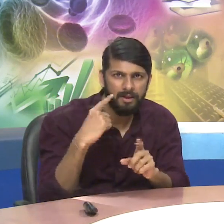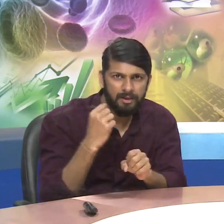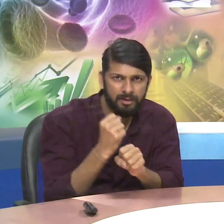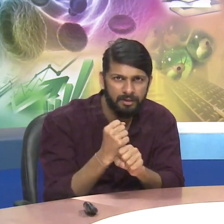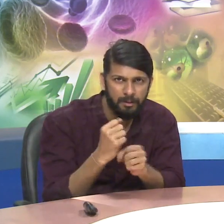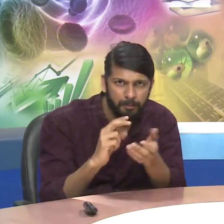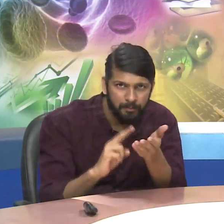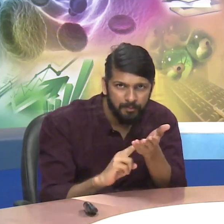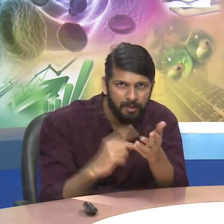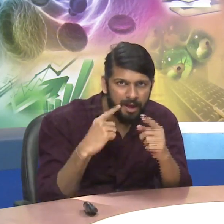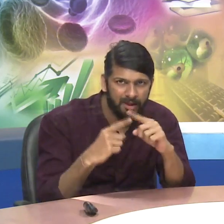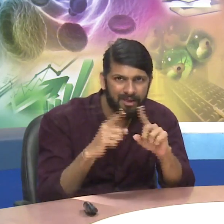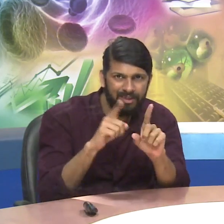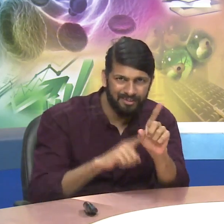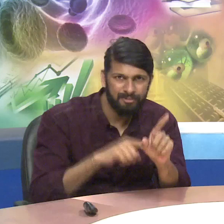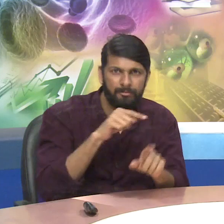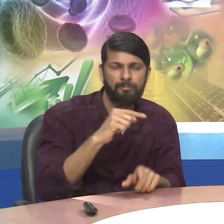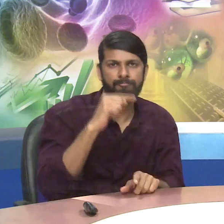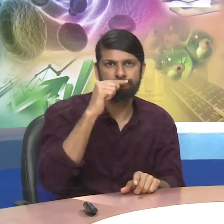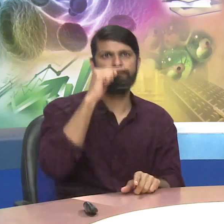Fraternity, dignity,